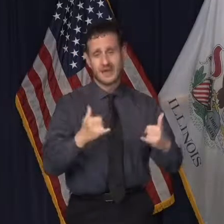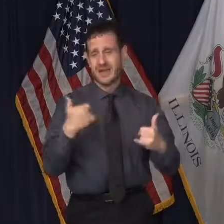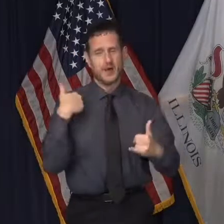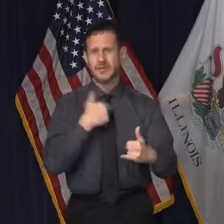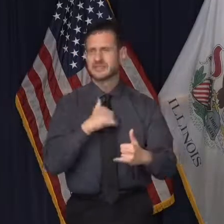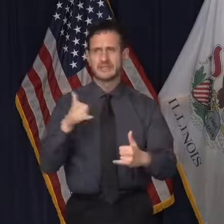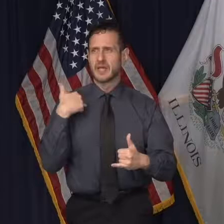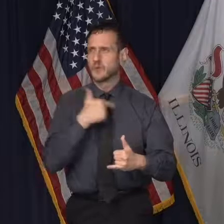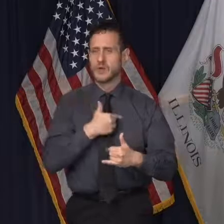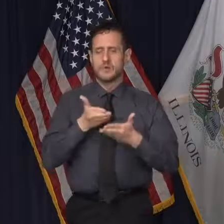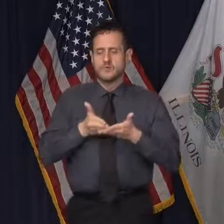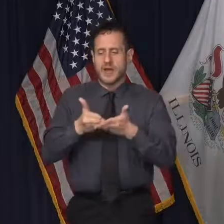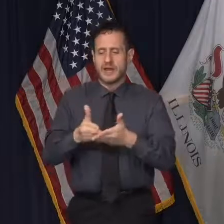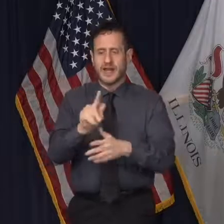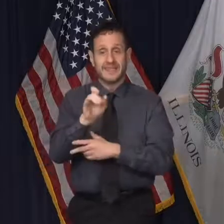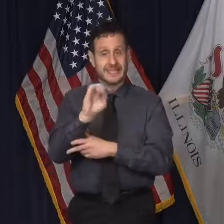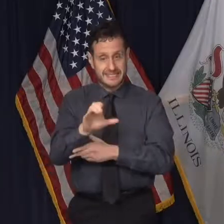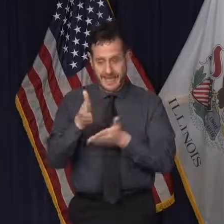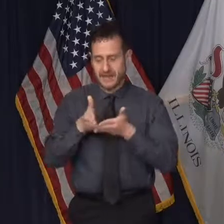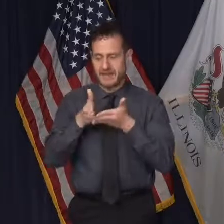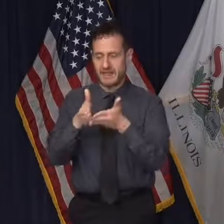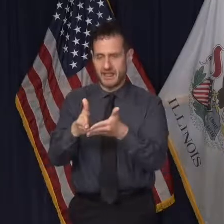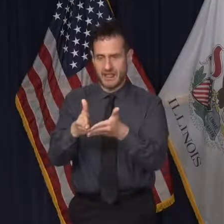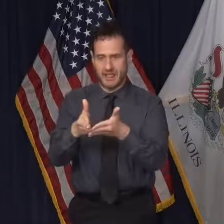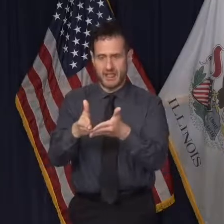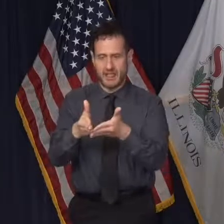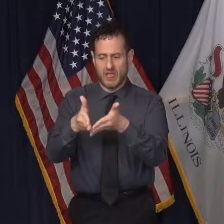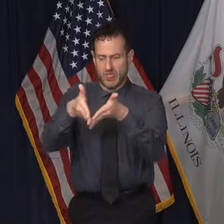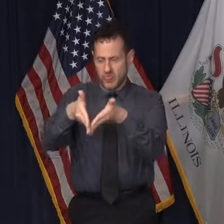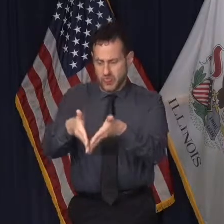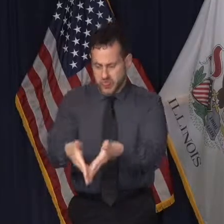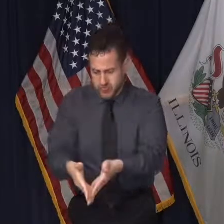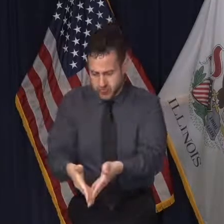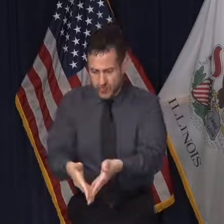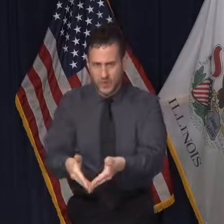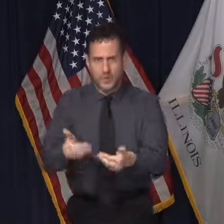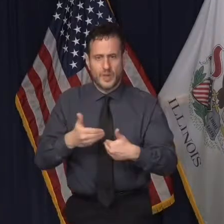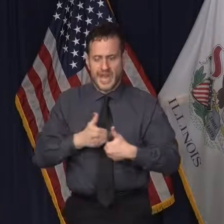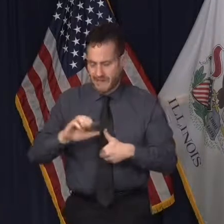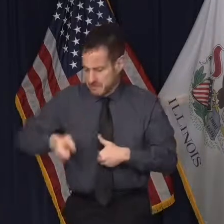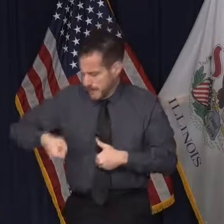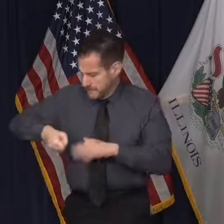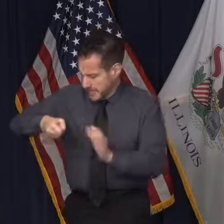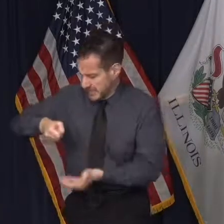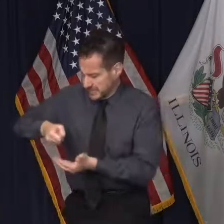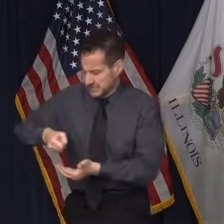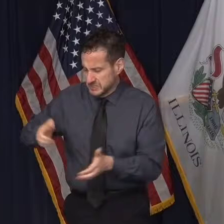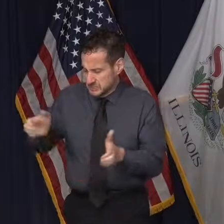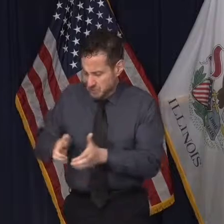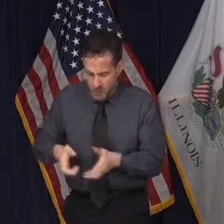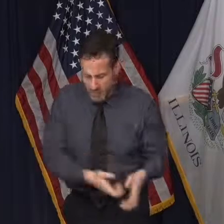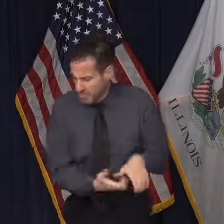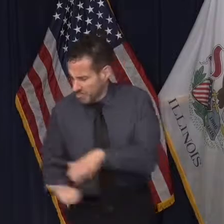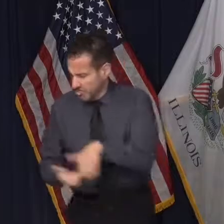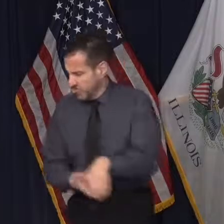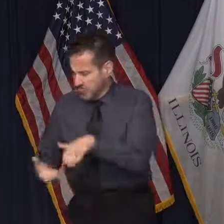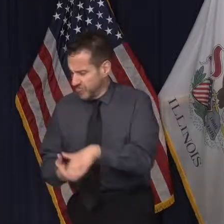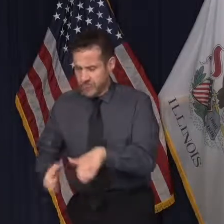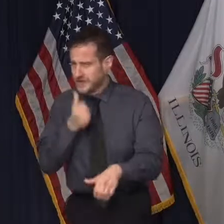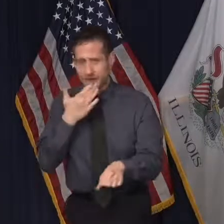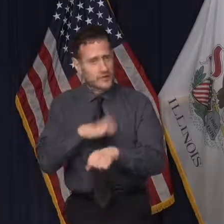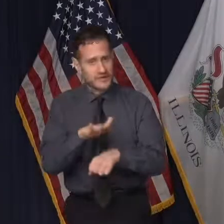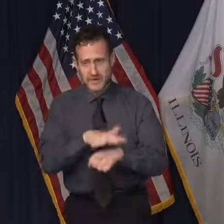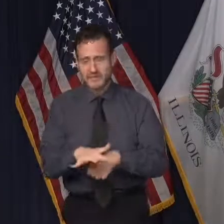bucket. Because there's no national strategy, it's up to us, every individual and every city and every business